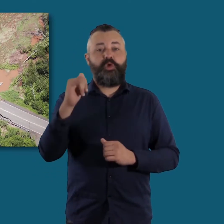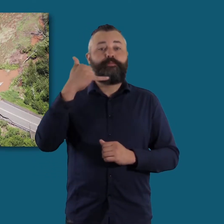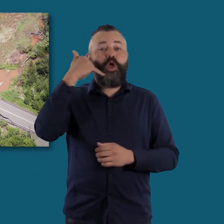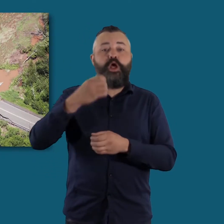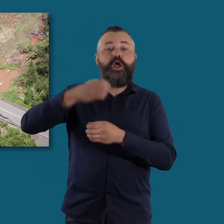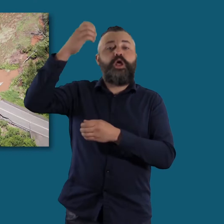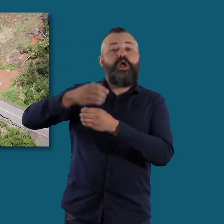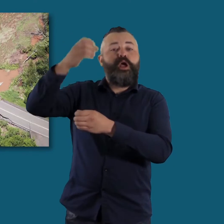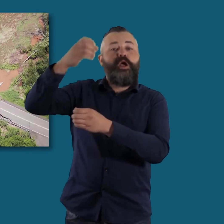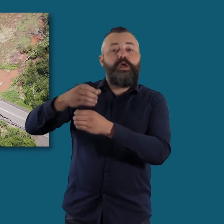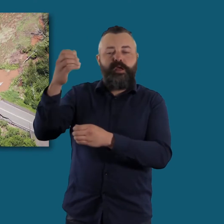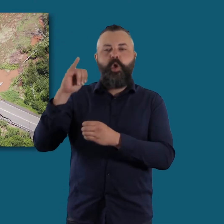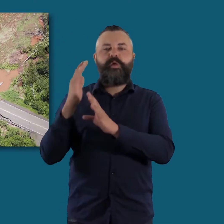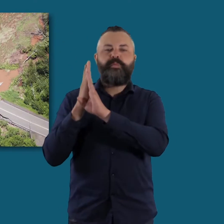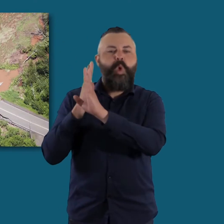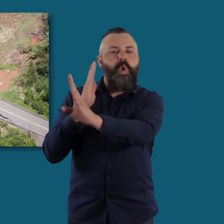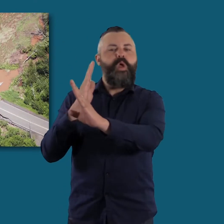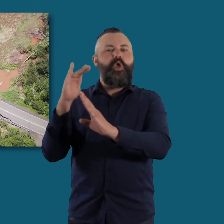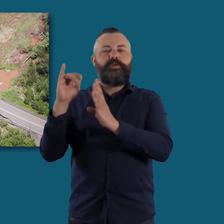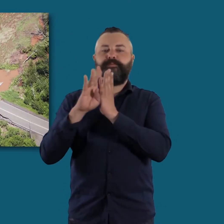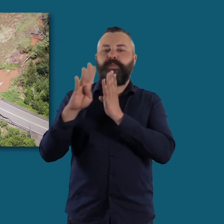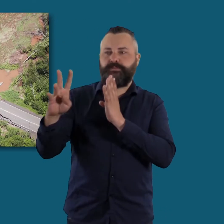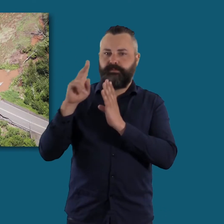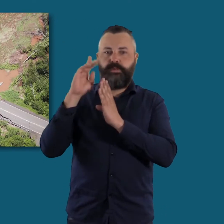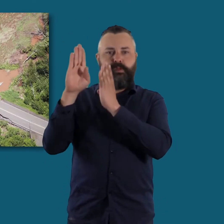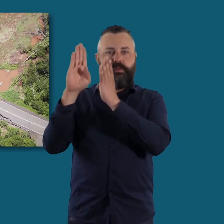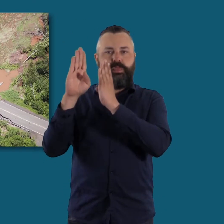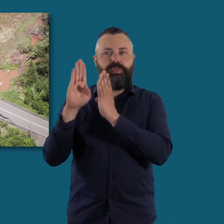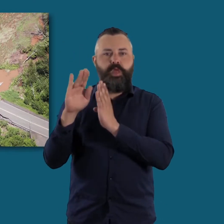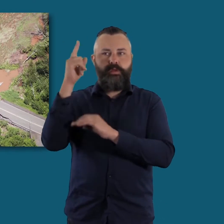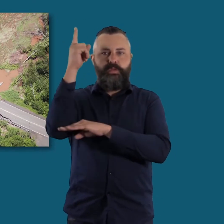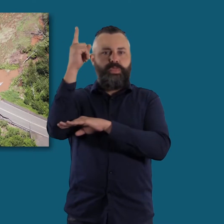Four, sunken or leaning objects such as telephone poles, retaining walls or fences.